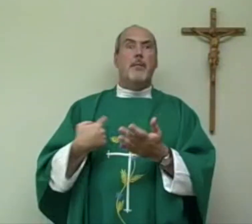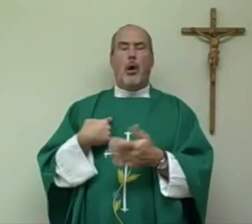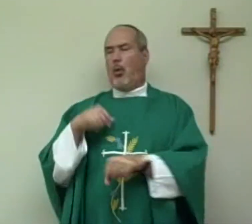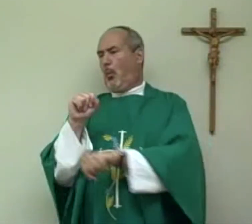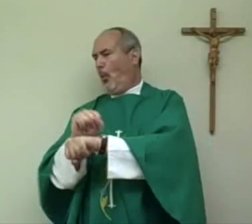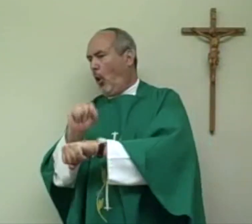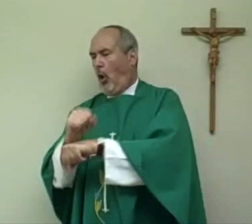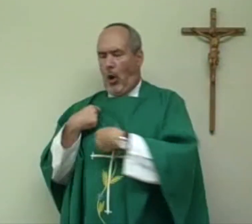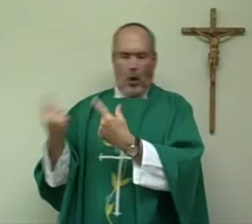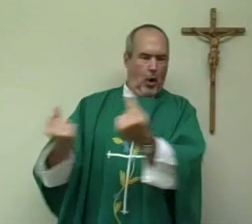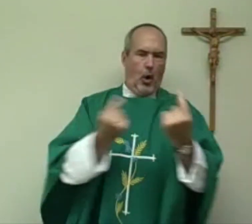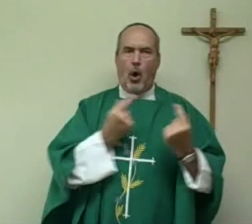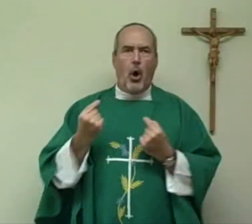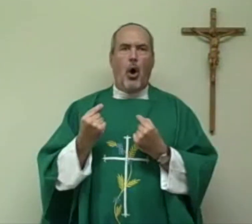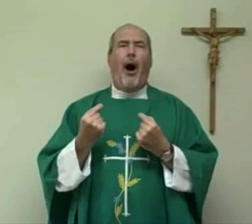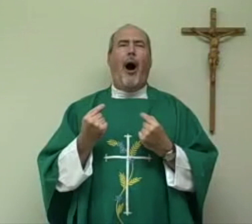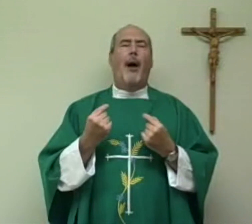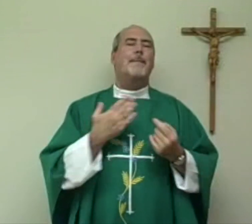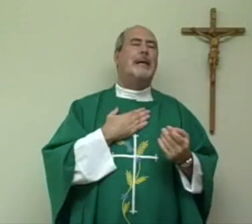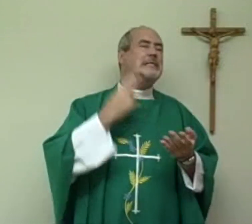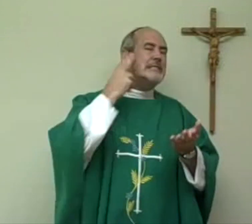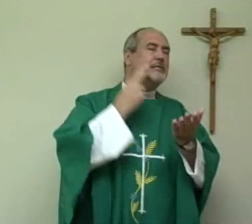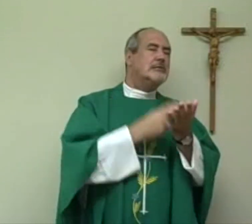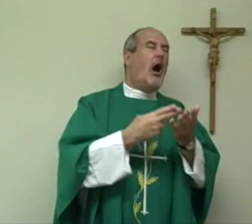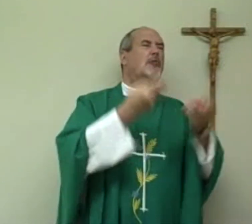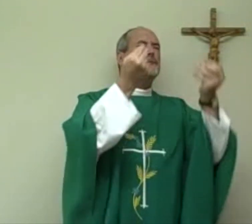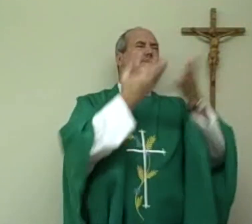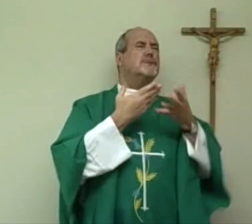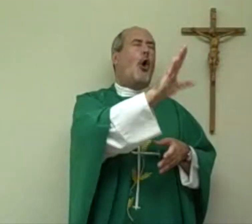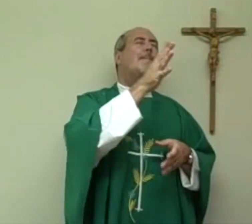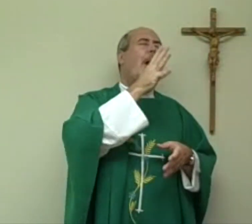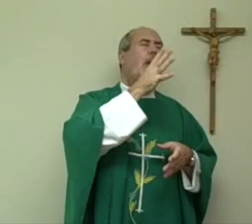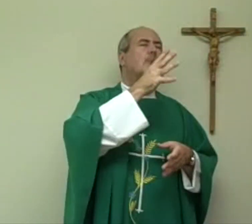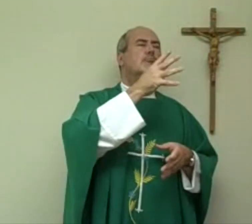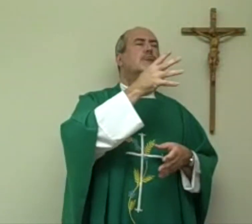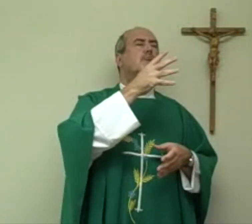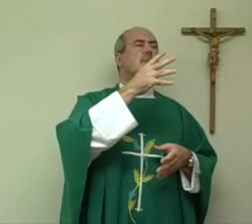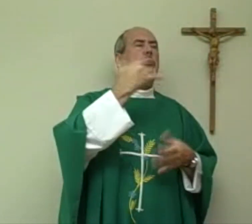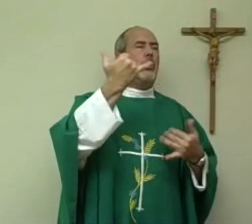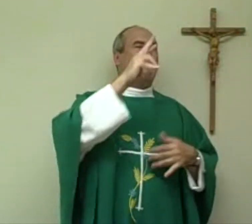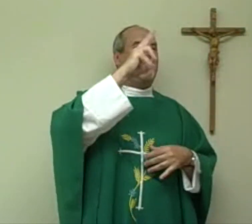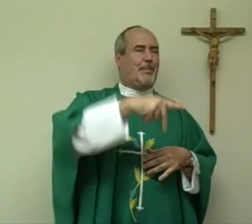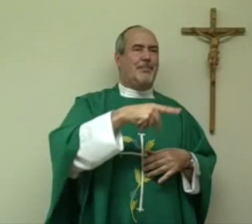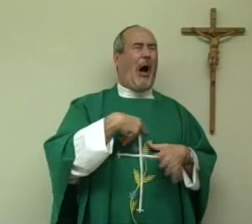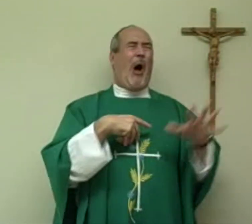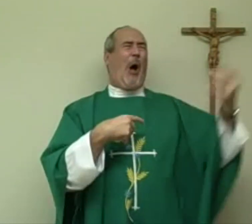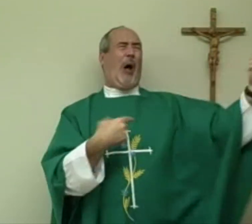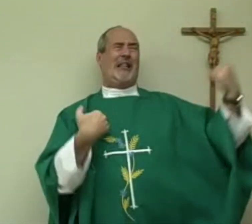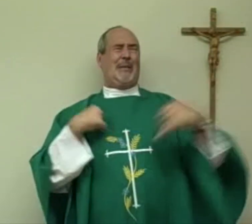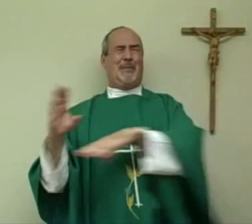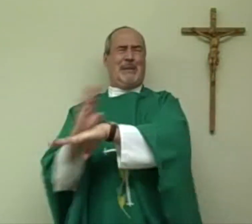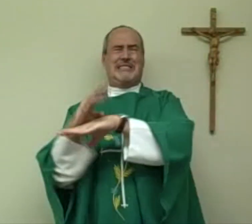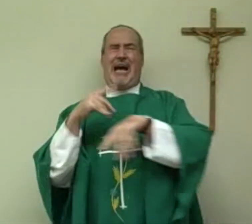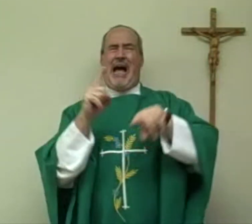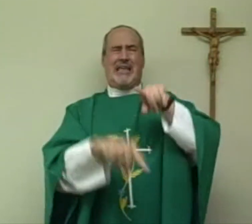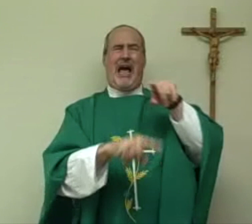teachings. You know, and sometimes we get busy doing stuff, or I get busy doing stuff, and my secretary will come and say, "Oh, your mom's on the video